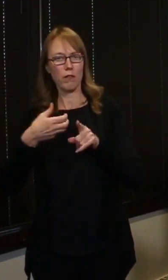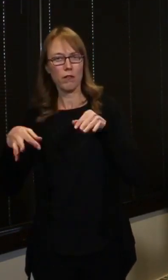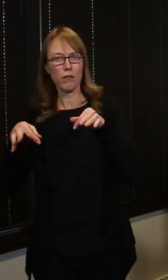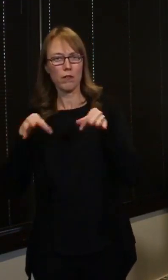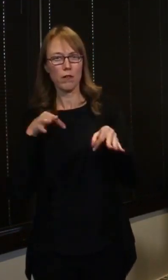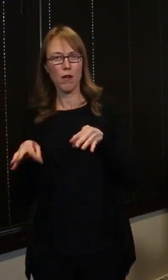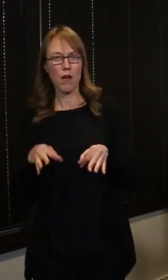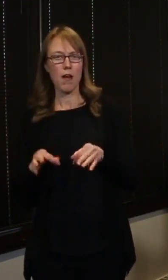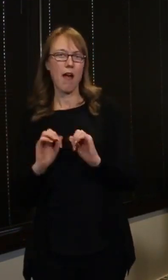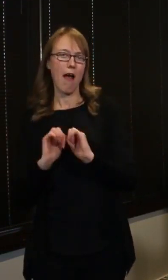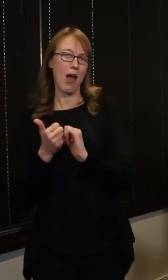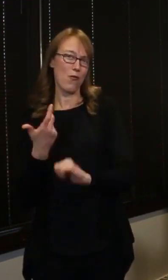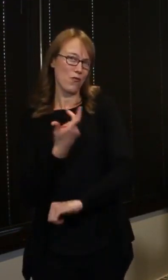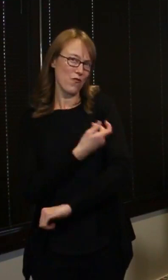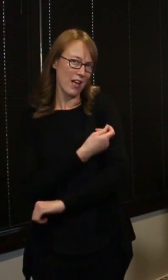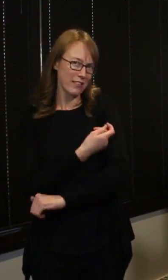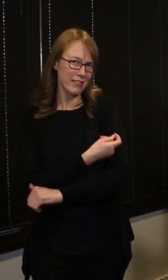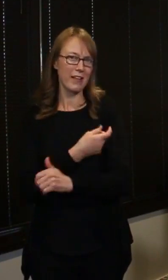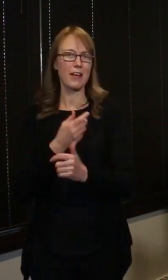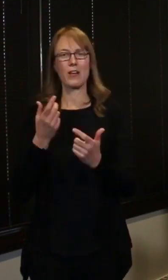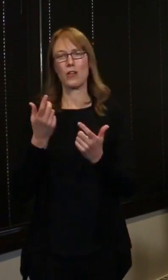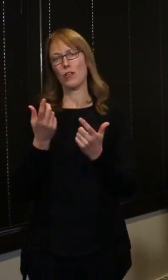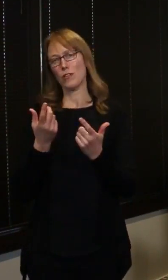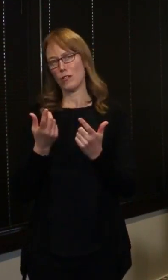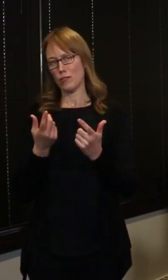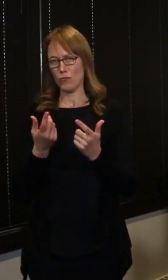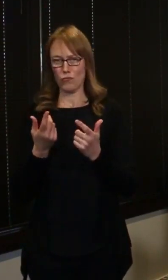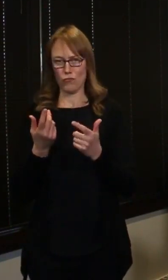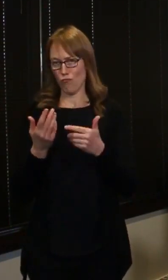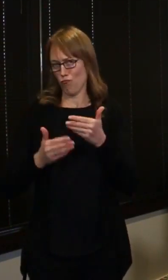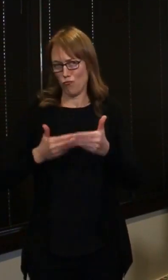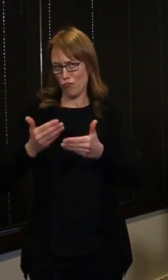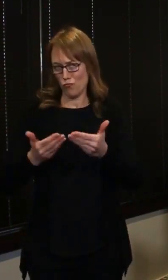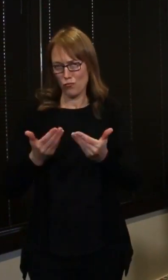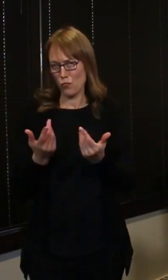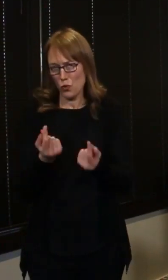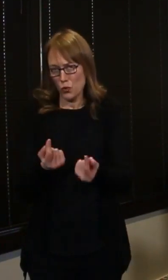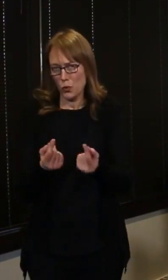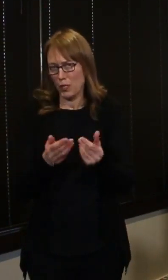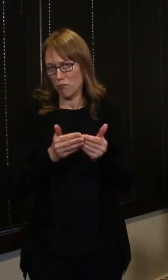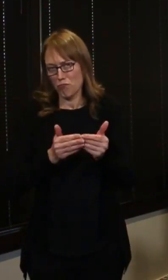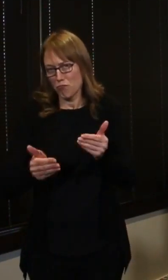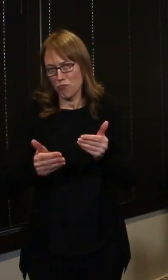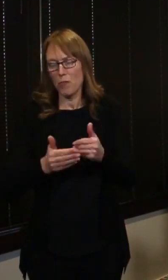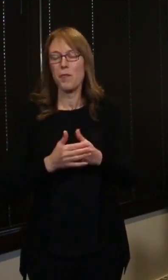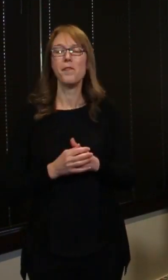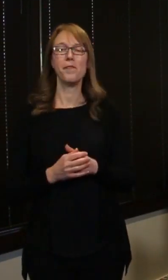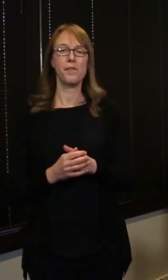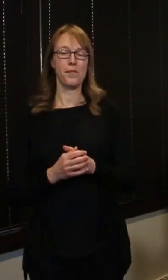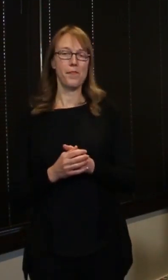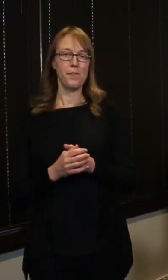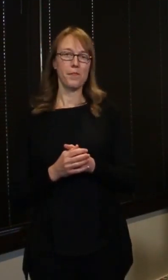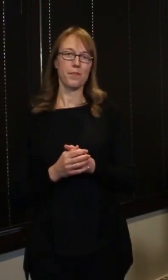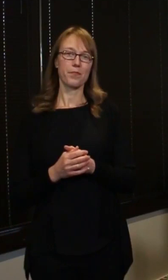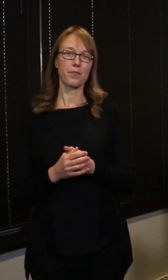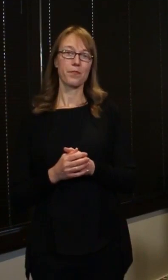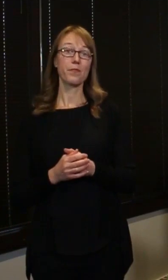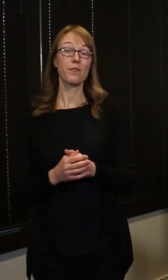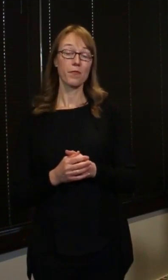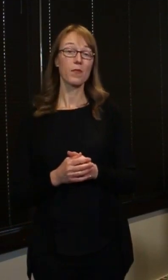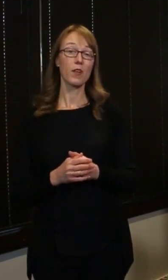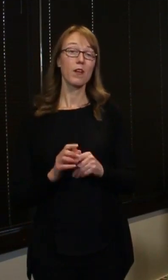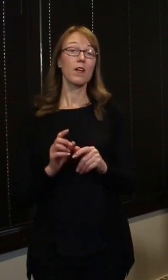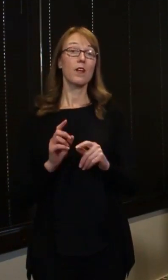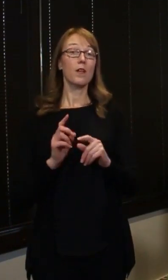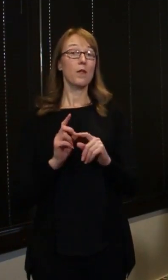of the information that's coming in from the state. But be that as it may, we will be able to get vaccine into the arms of people